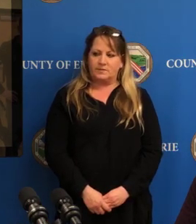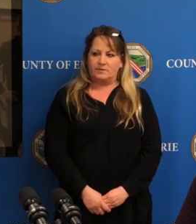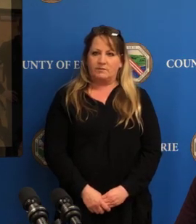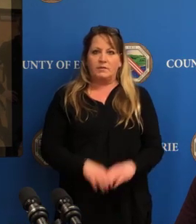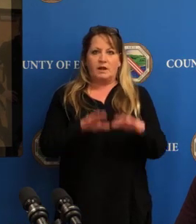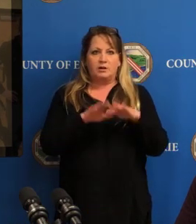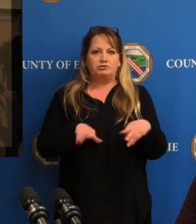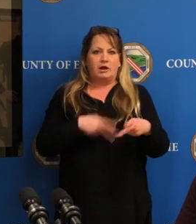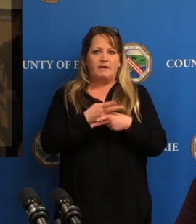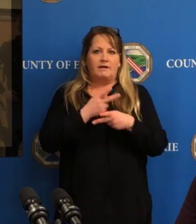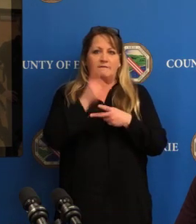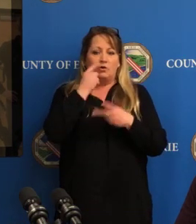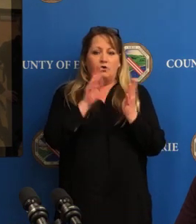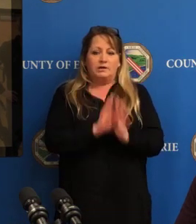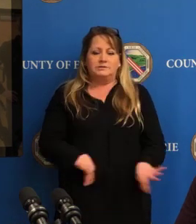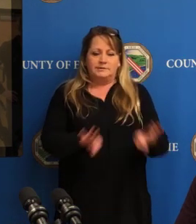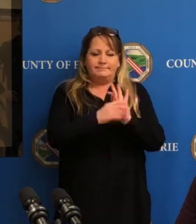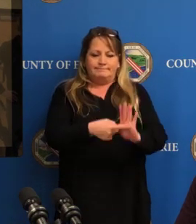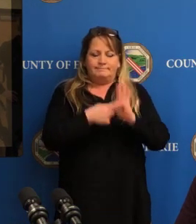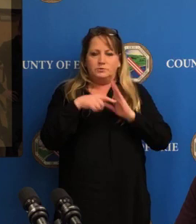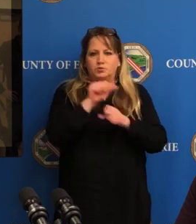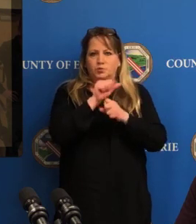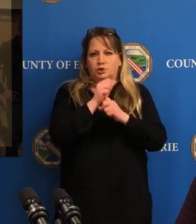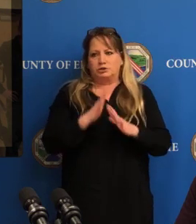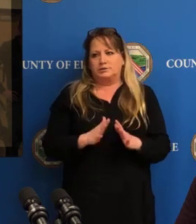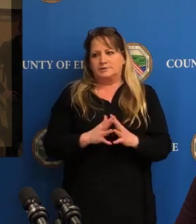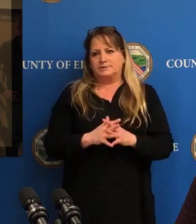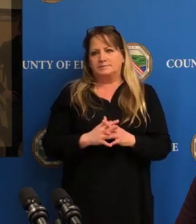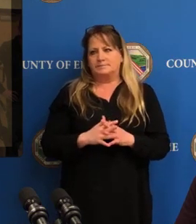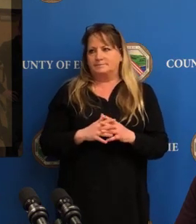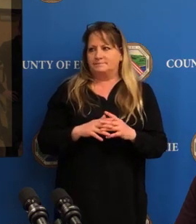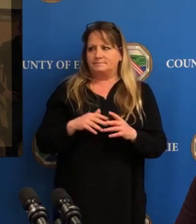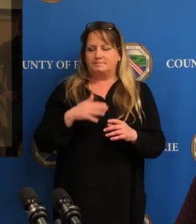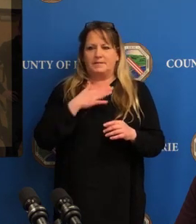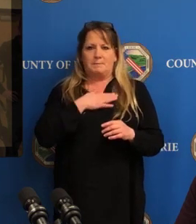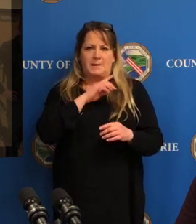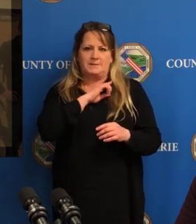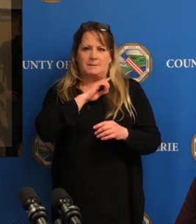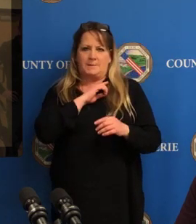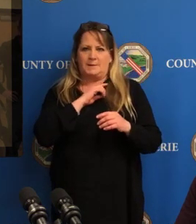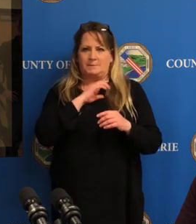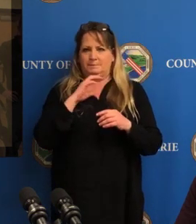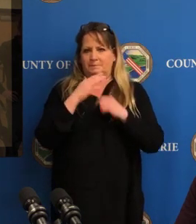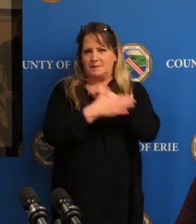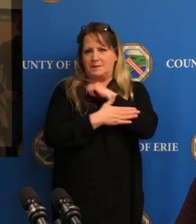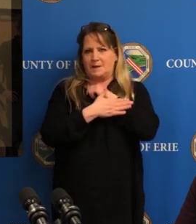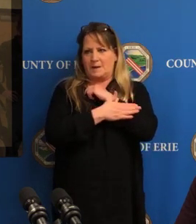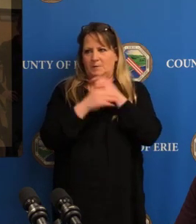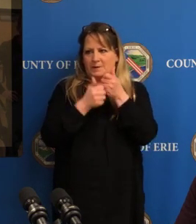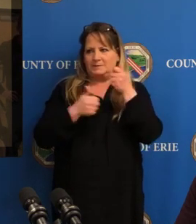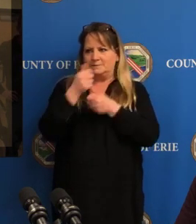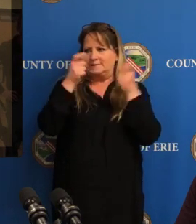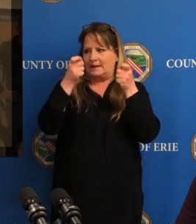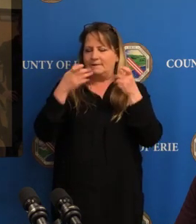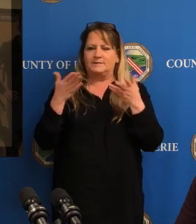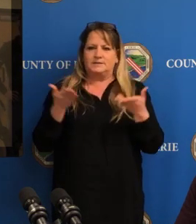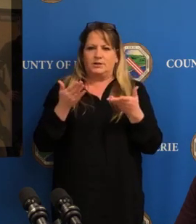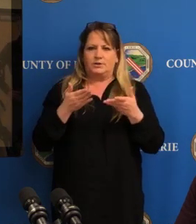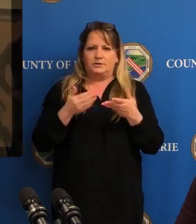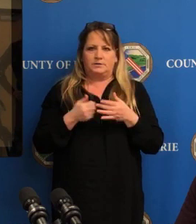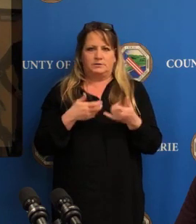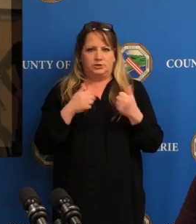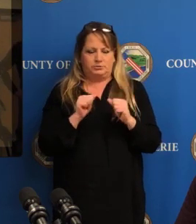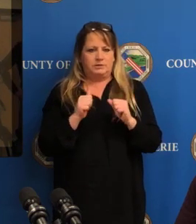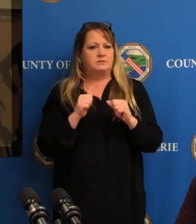Child care for essential workers. My deputy county executive, Maria White, is here. She's been at the front